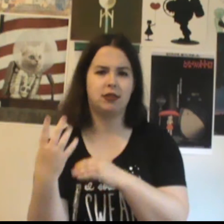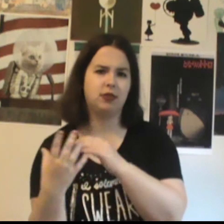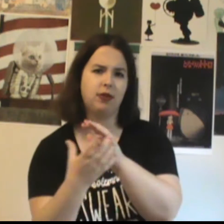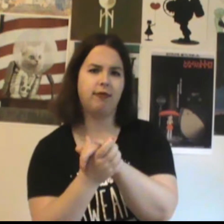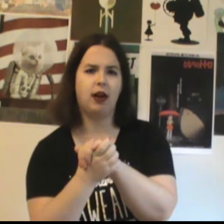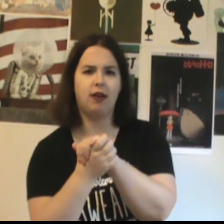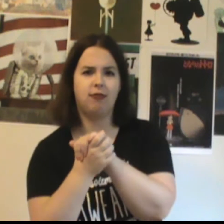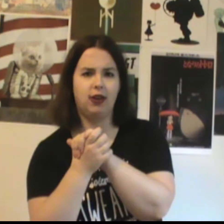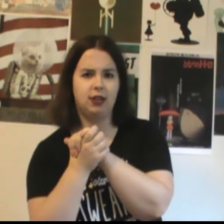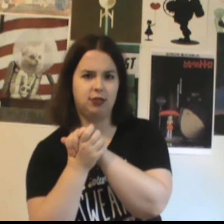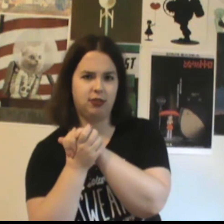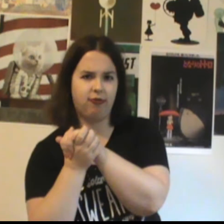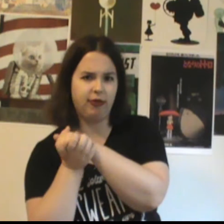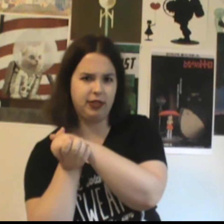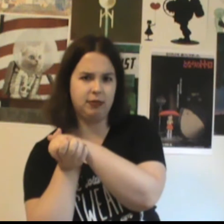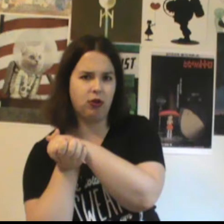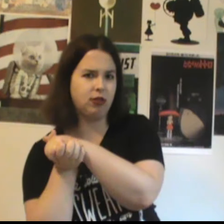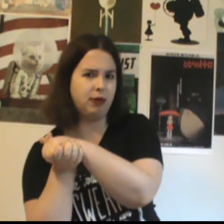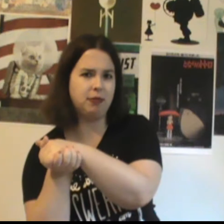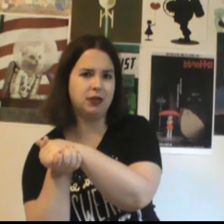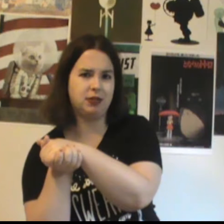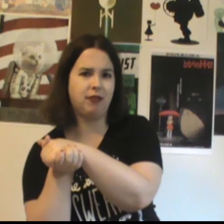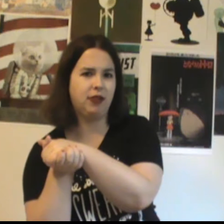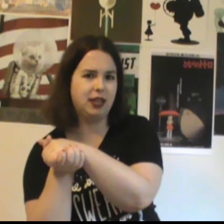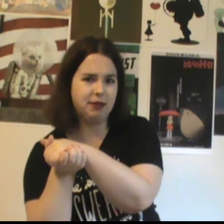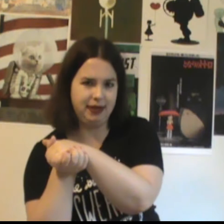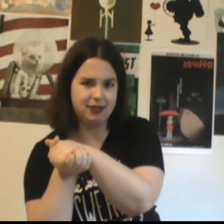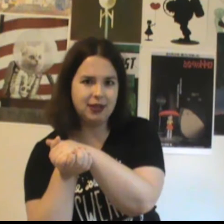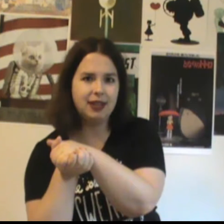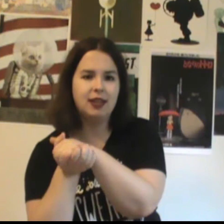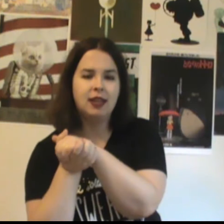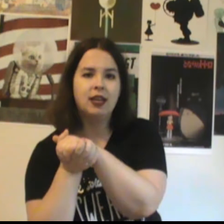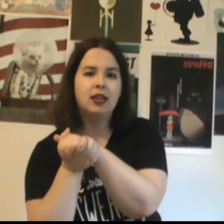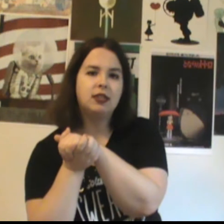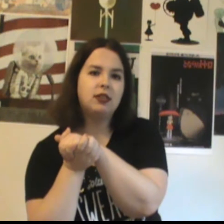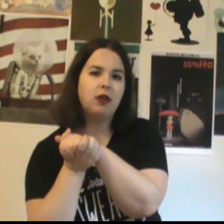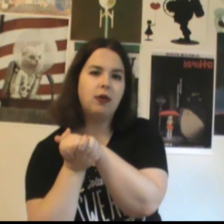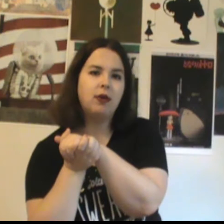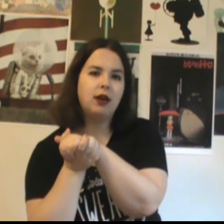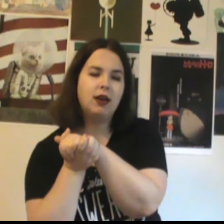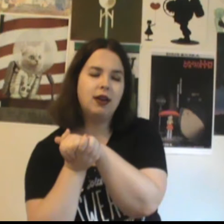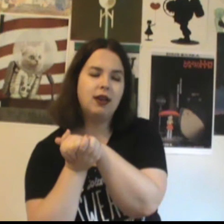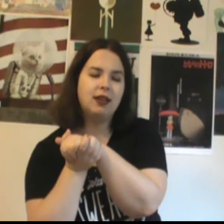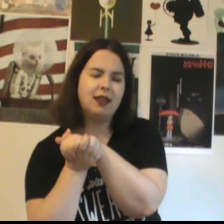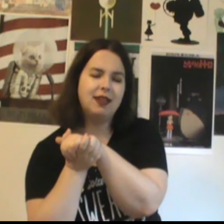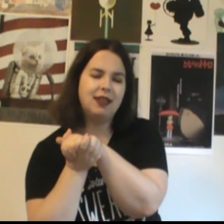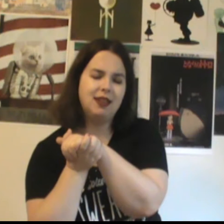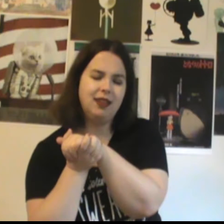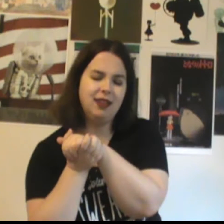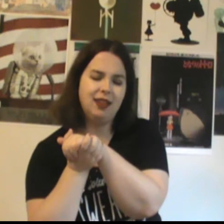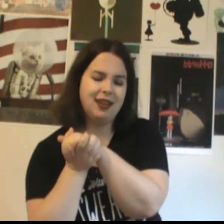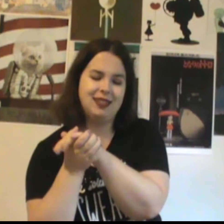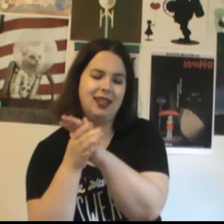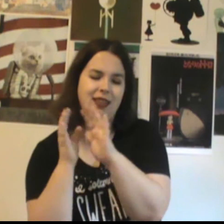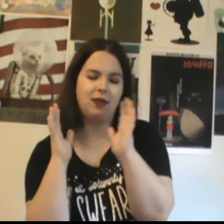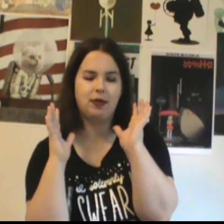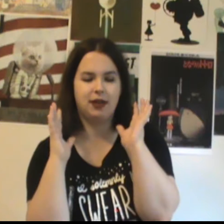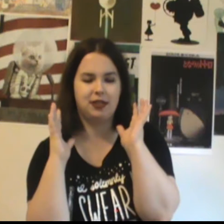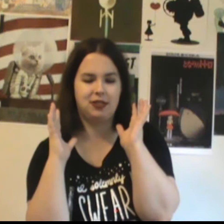to drift off and just focus more on the people and sort of forget the mystery. So, like I said there, where it's